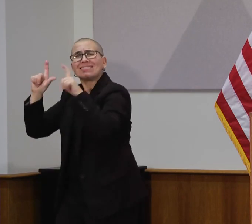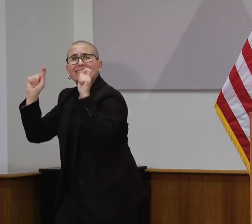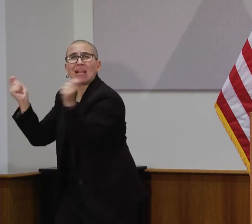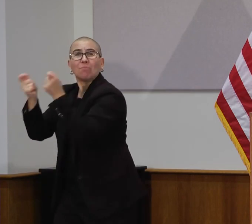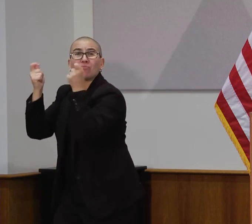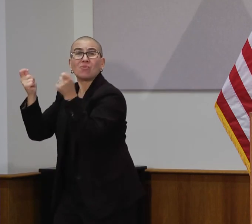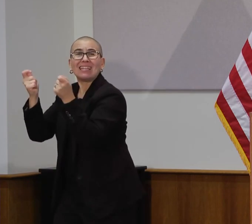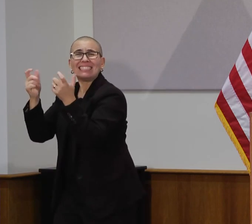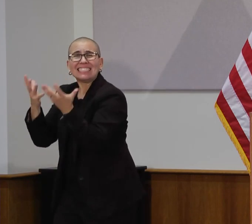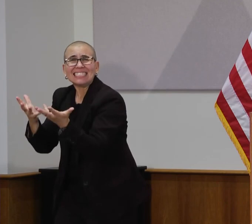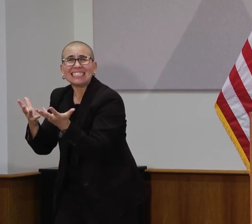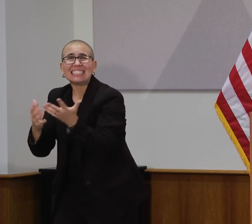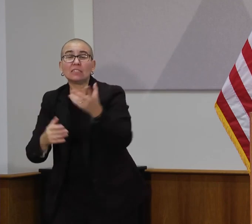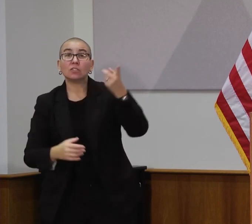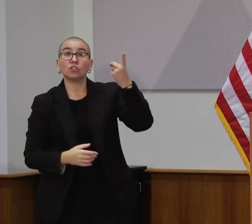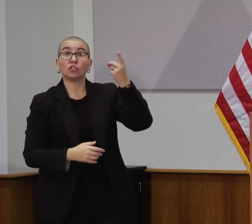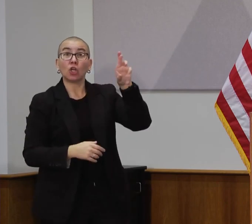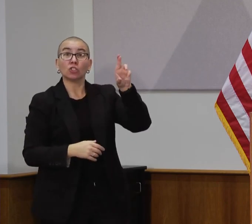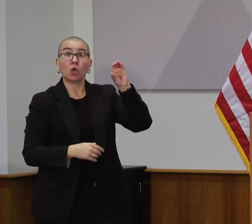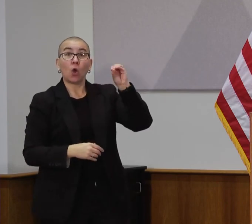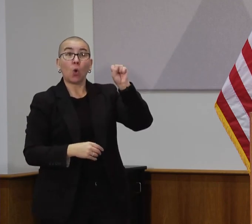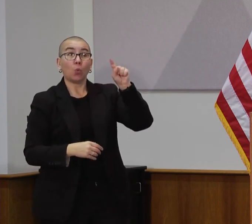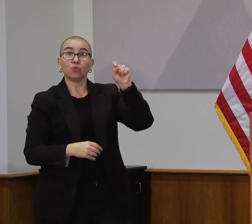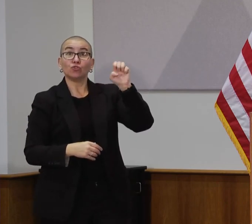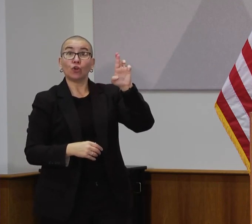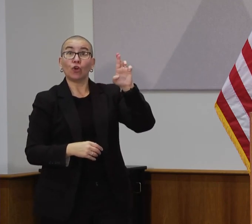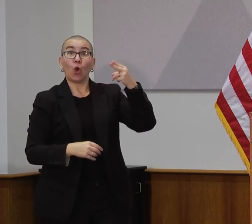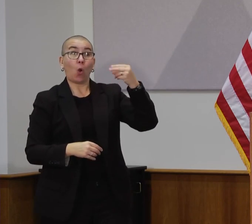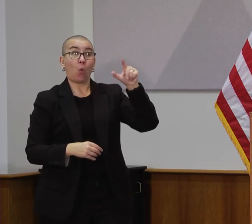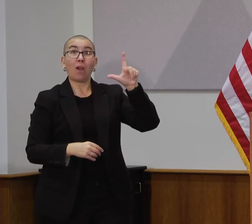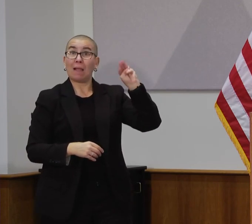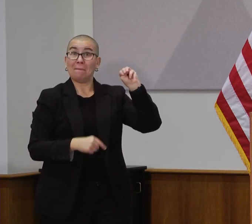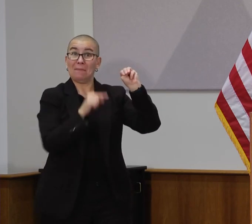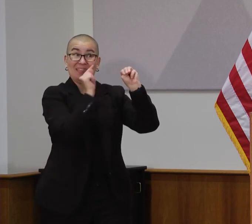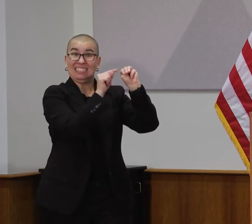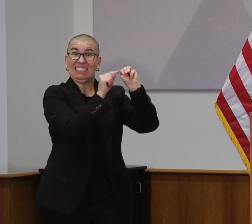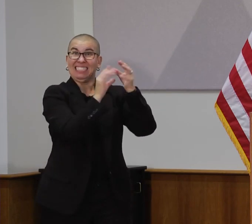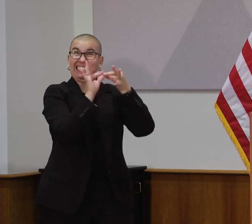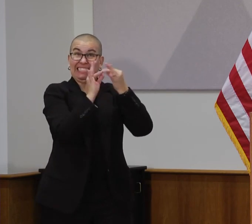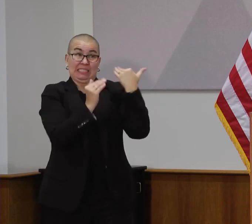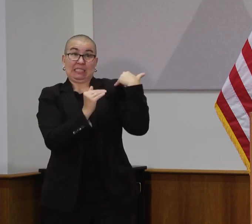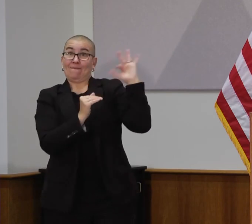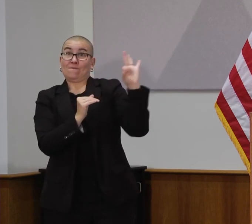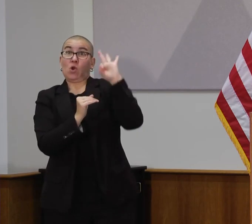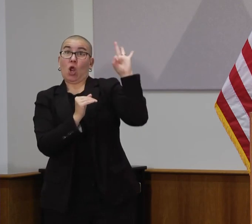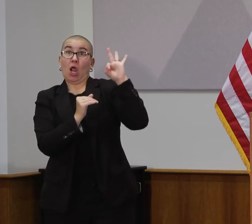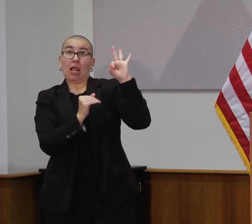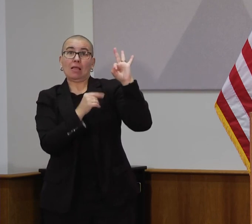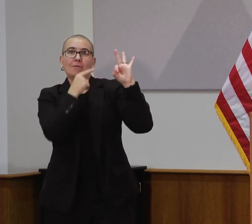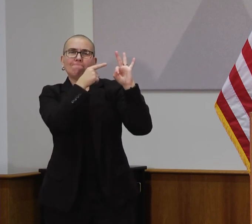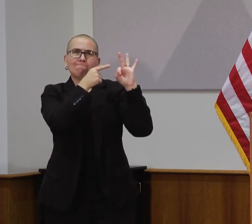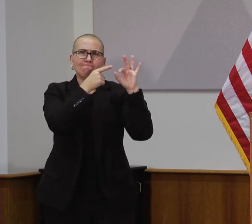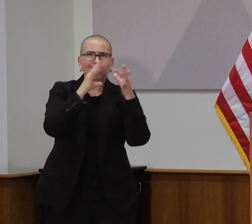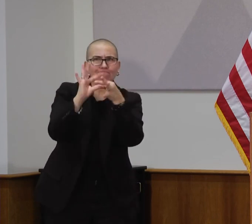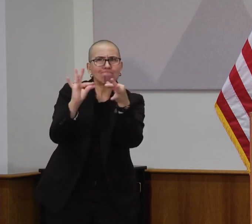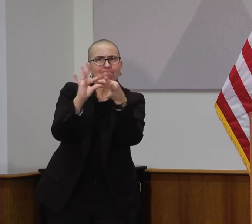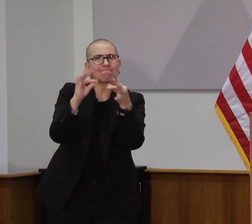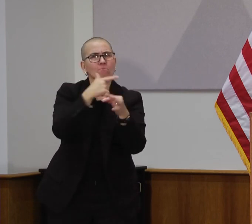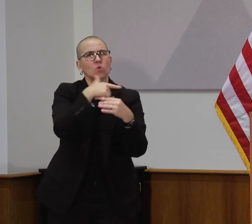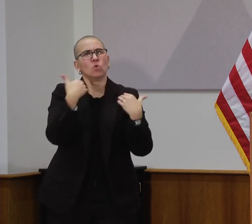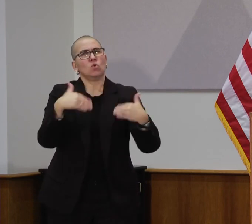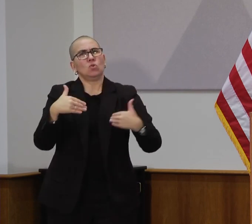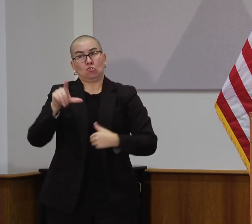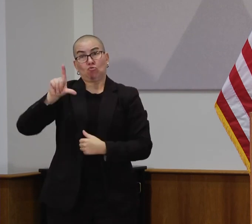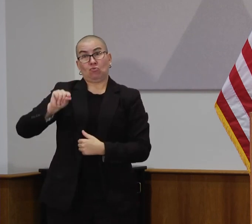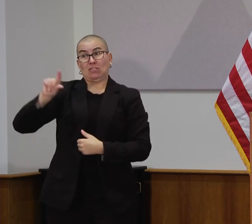say just on Friday with the governor on the media call, and I think he was wise to say, 2020 is our COVID